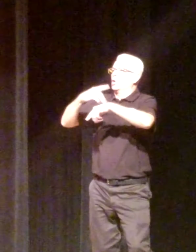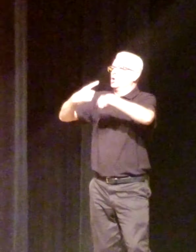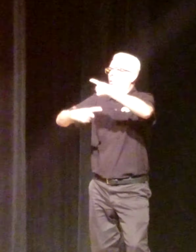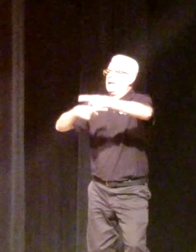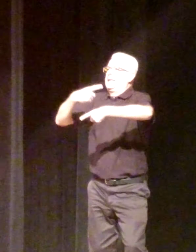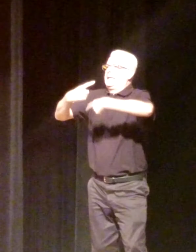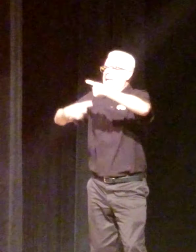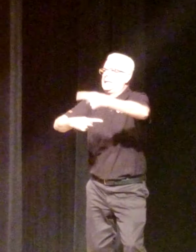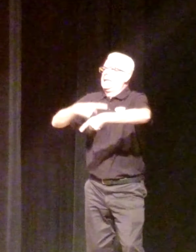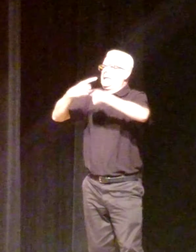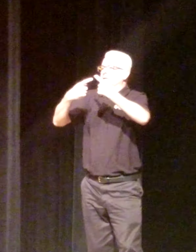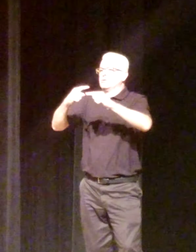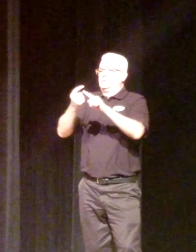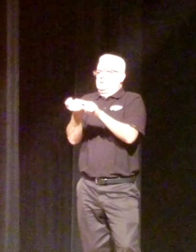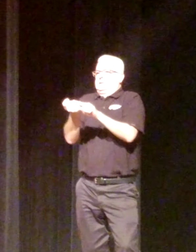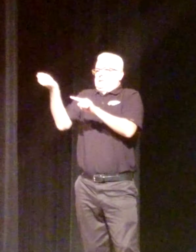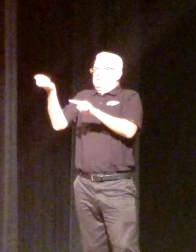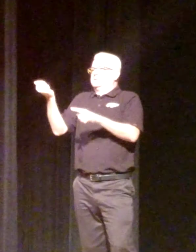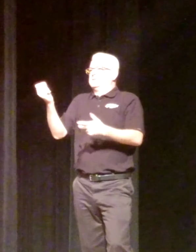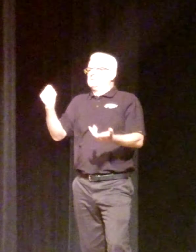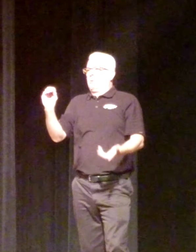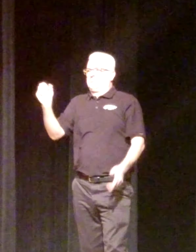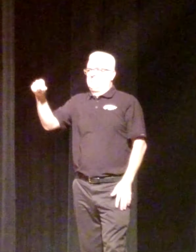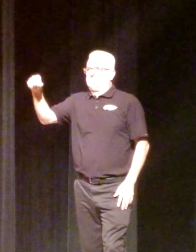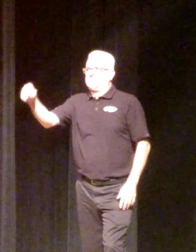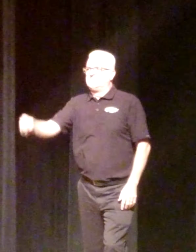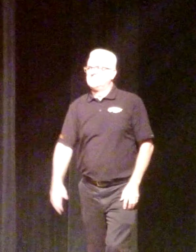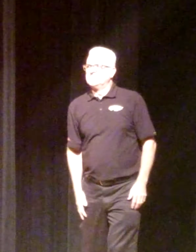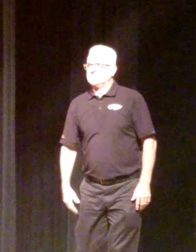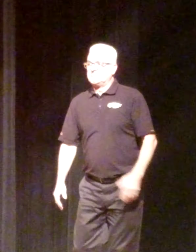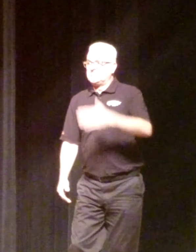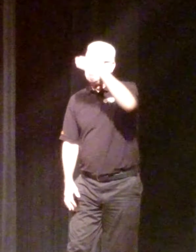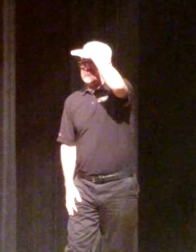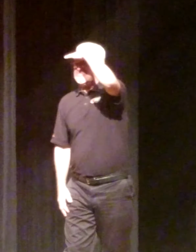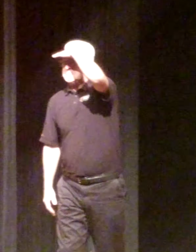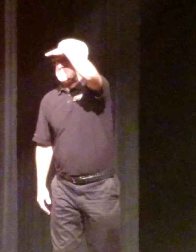terminology. It's ongoing. It's ongoing. We're trying to get rid of that, yes.